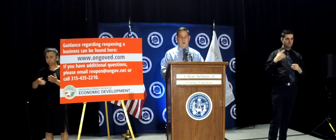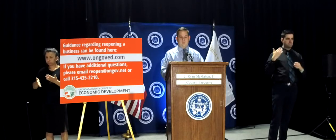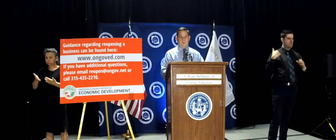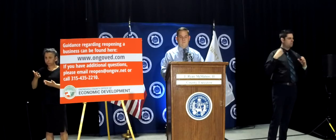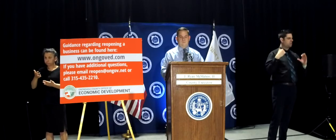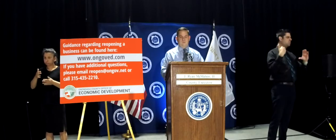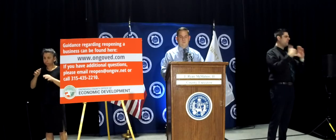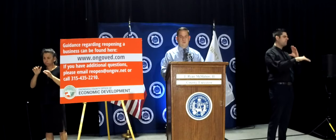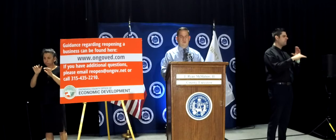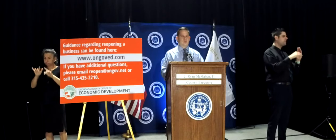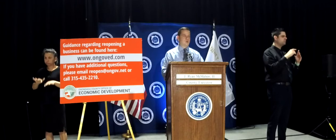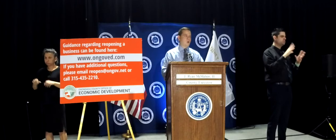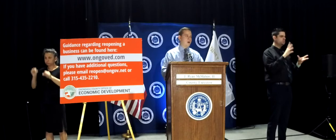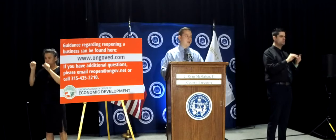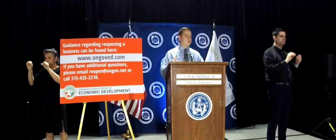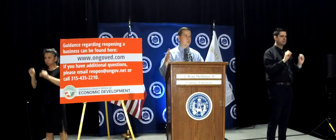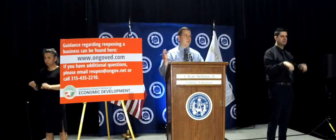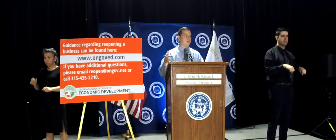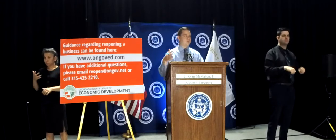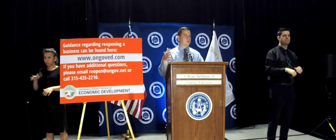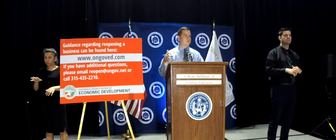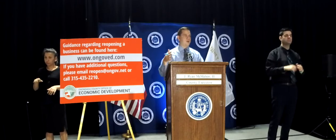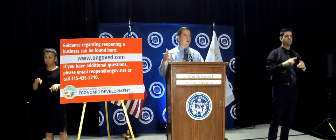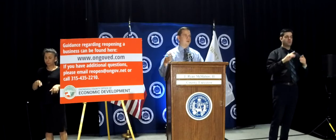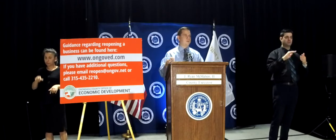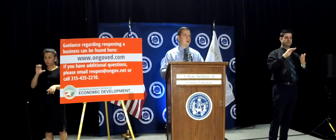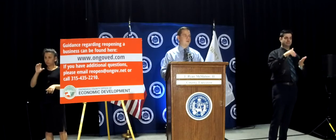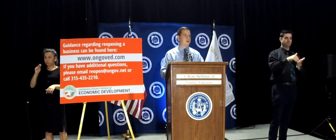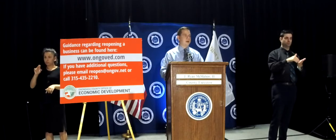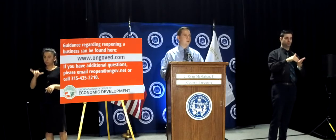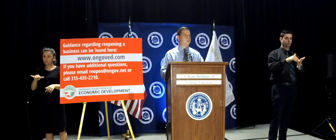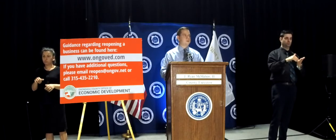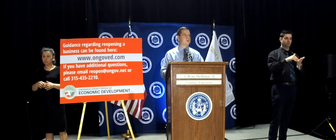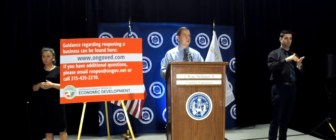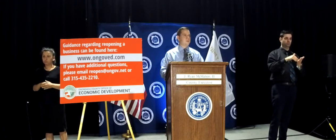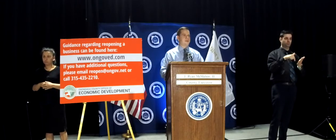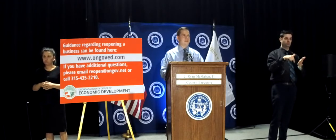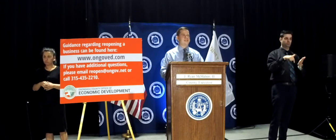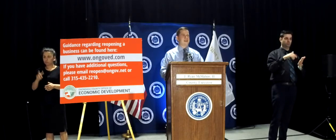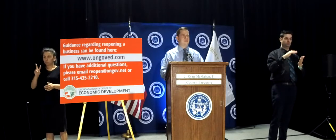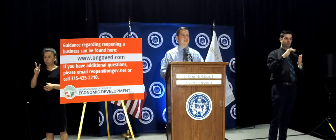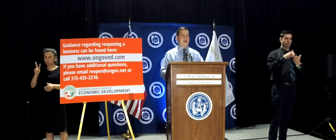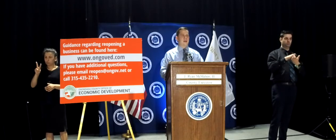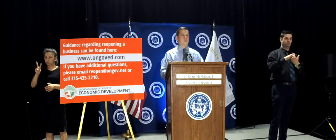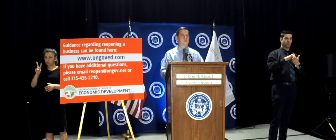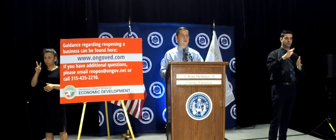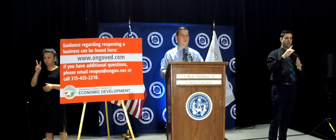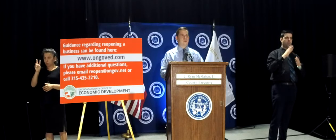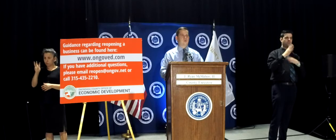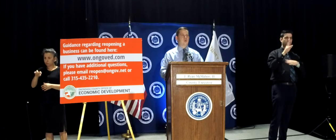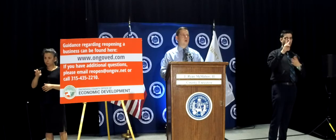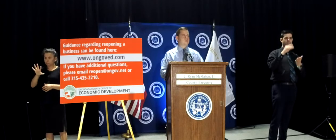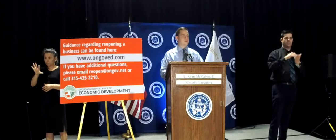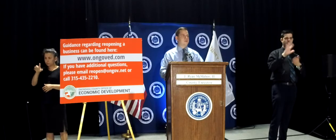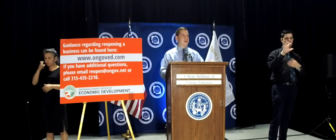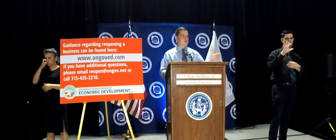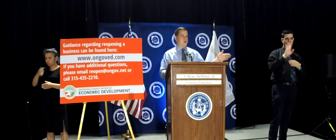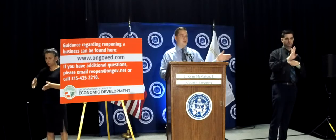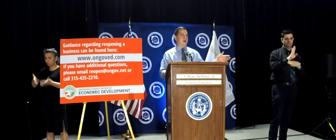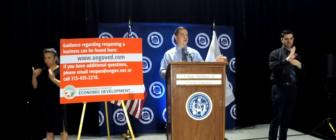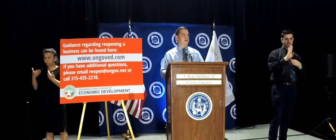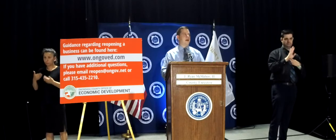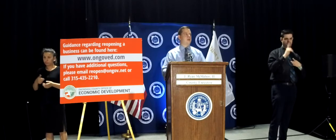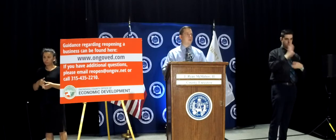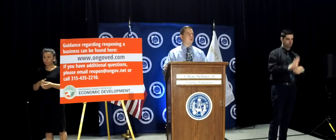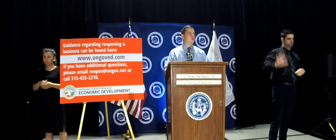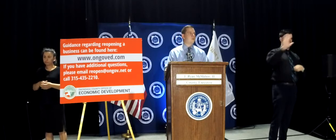I know Central New York wise, we're probably over 2,500 out of all the counties. But I think 79 was the number of new ones from yesterday